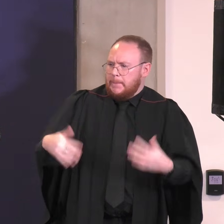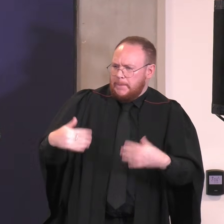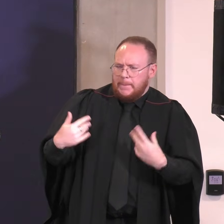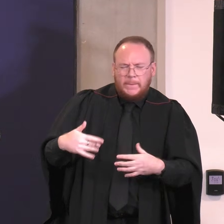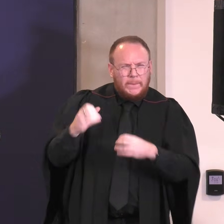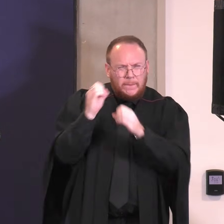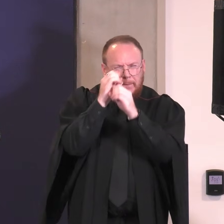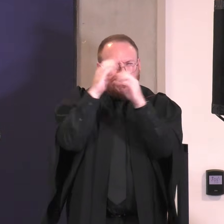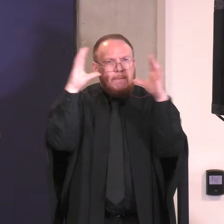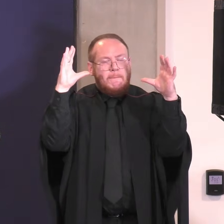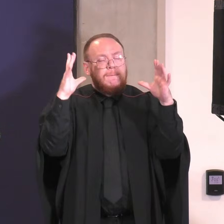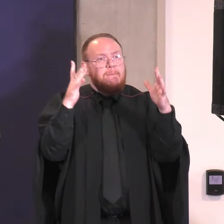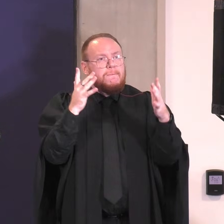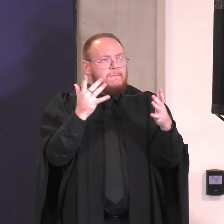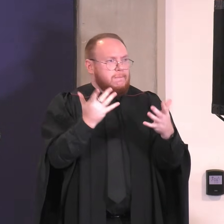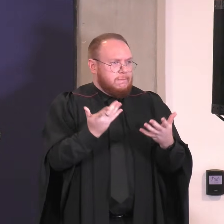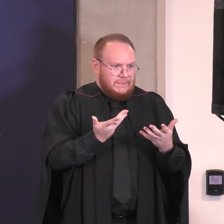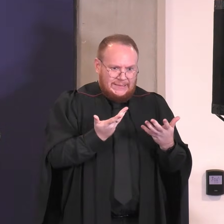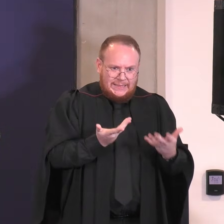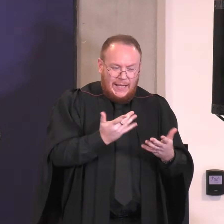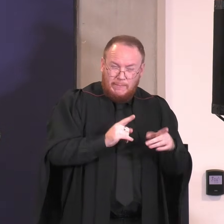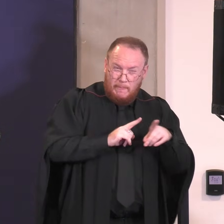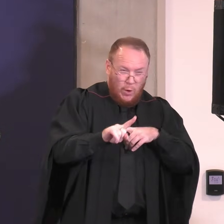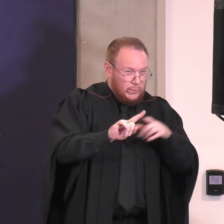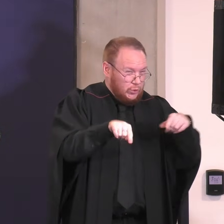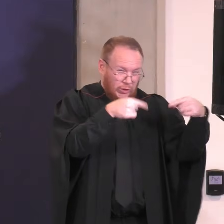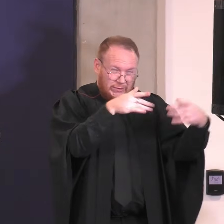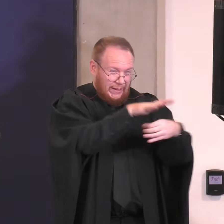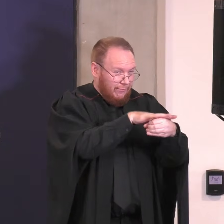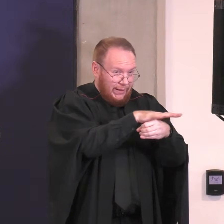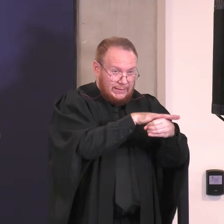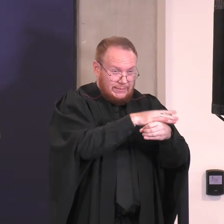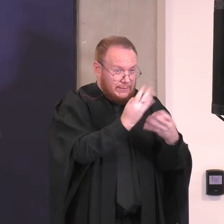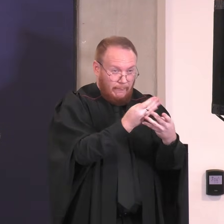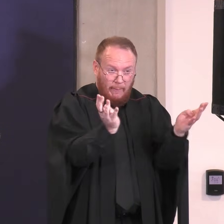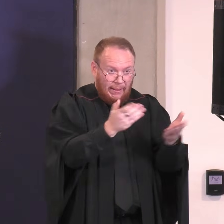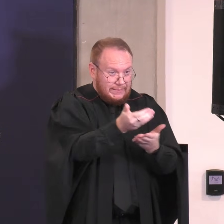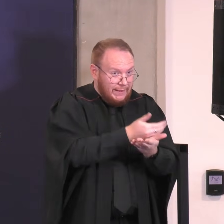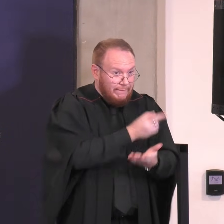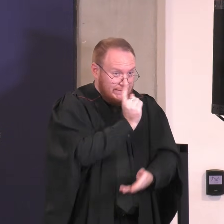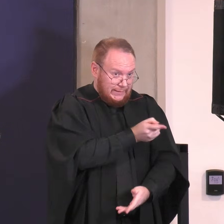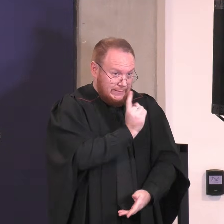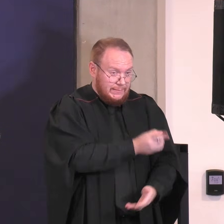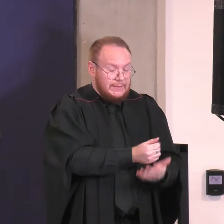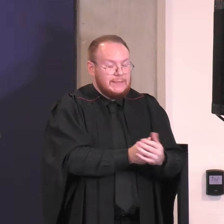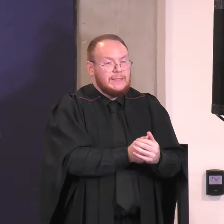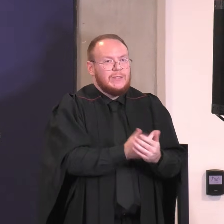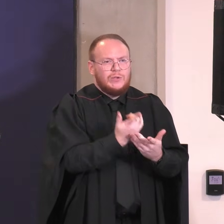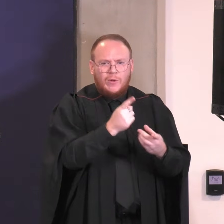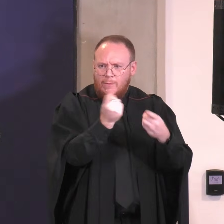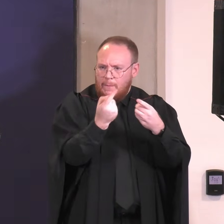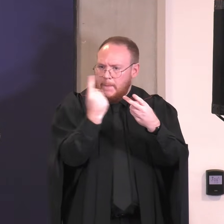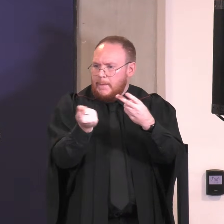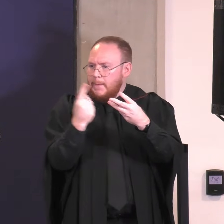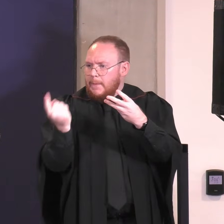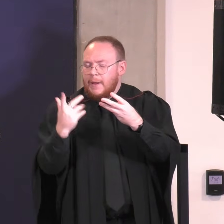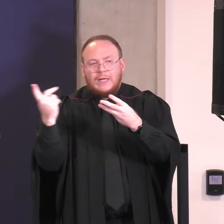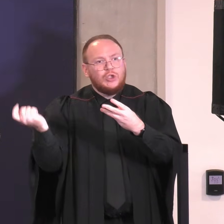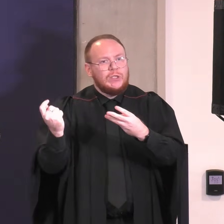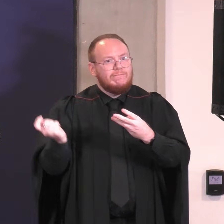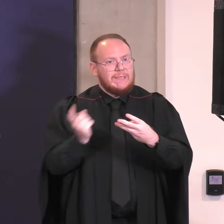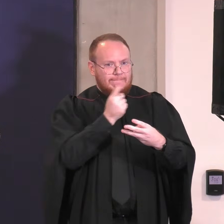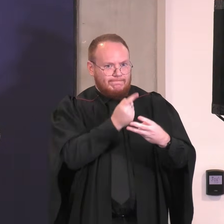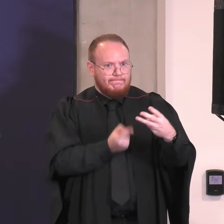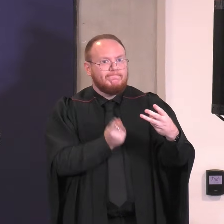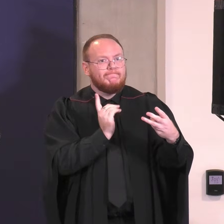of today's most challenging areas of policing and public safety. And collectively, I think all these achievements highlight a department defined